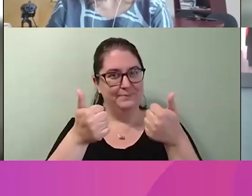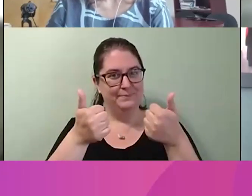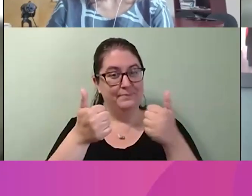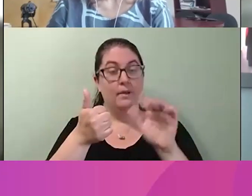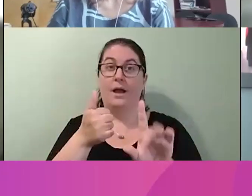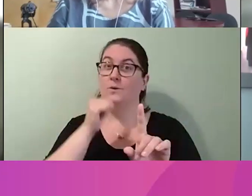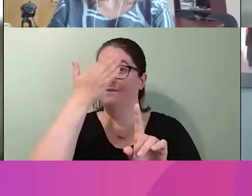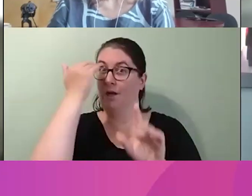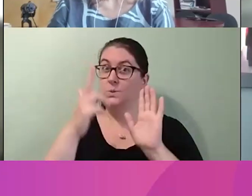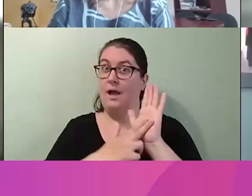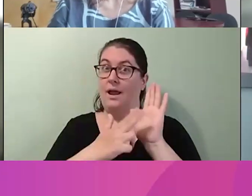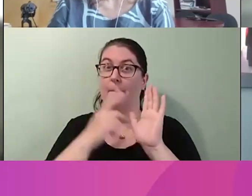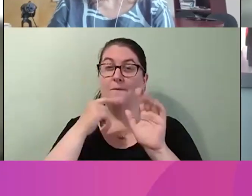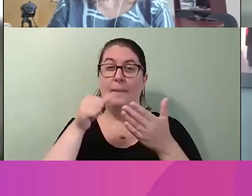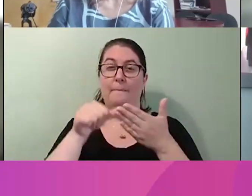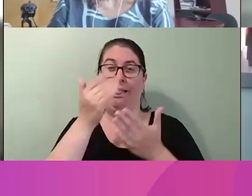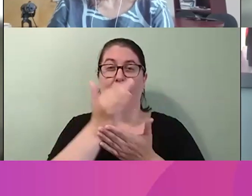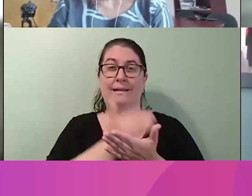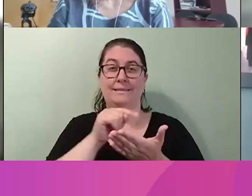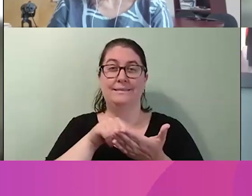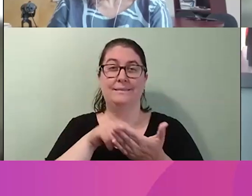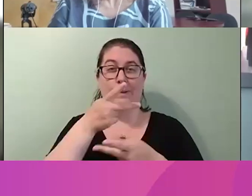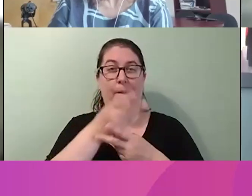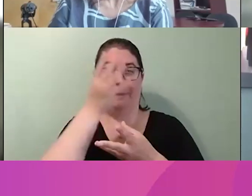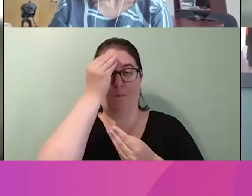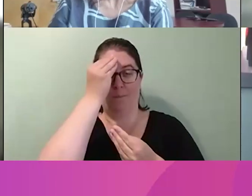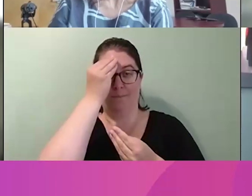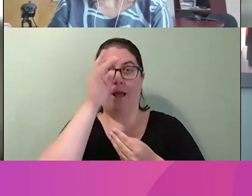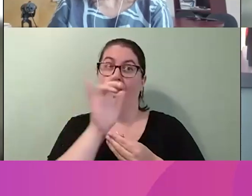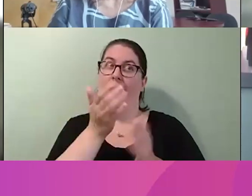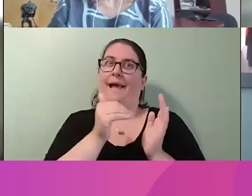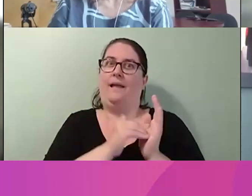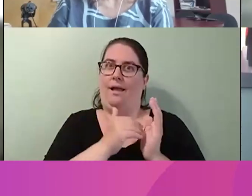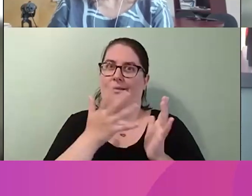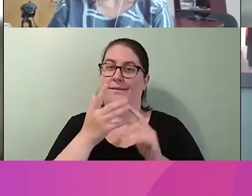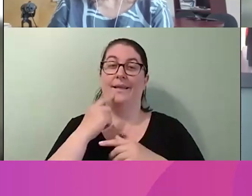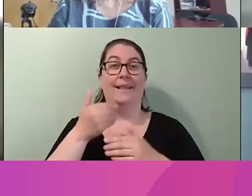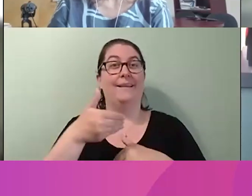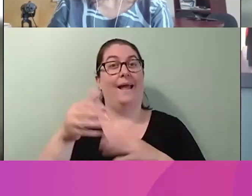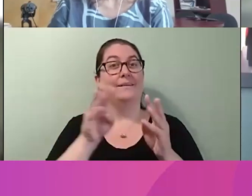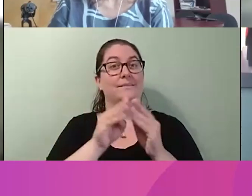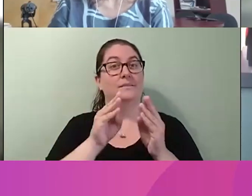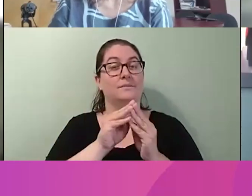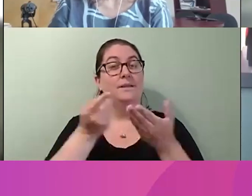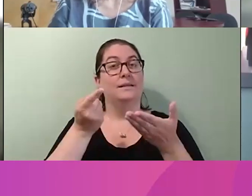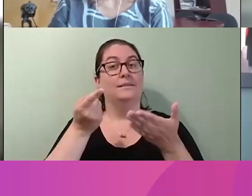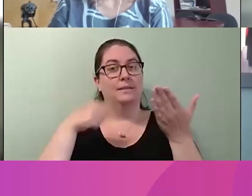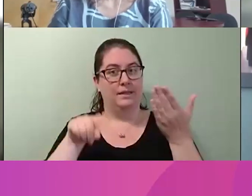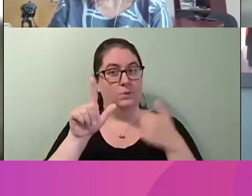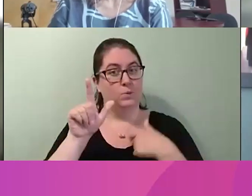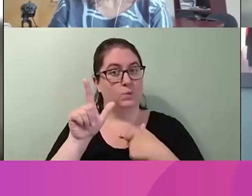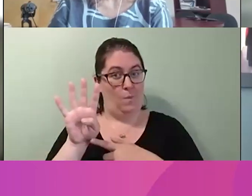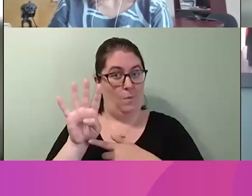Don't forget to sign up to our mailing list to stay informed. And as I already mentioned, our next webinar is going to take place on